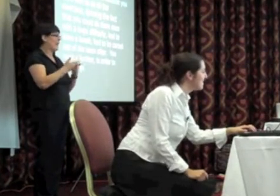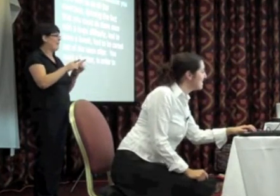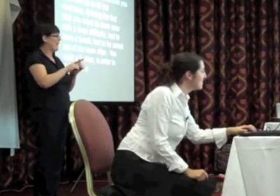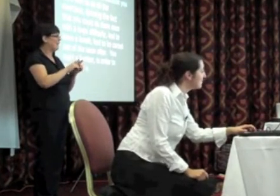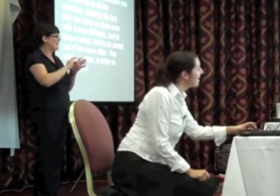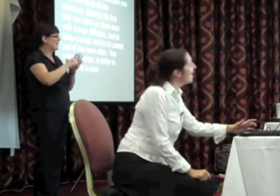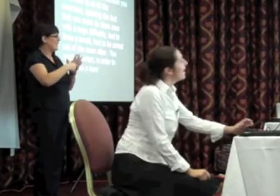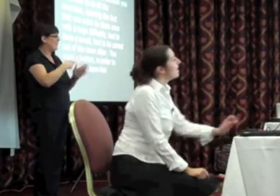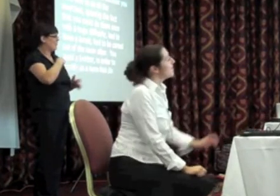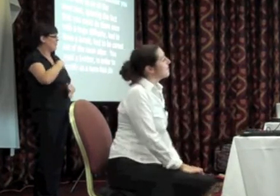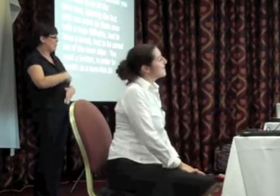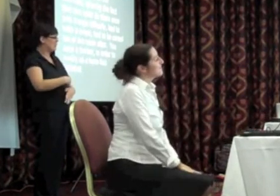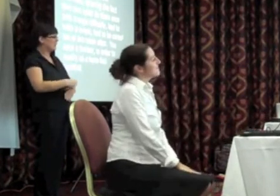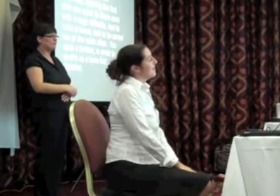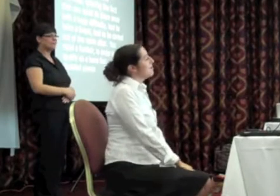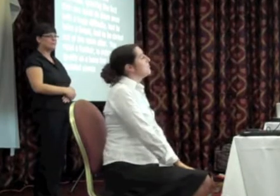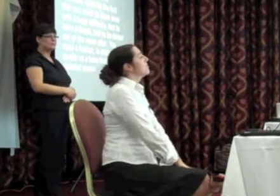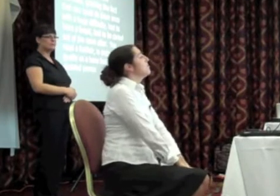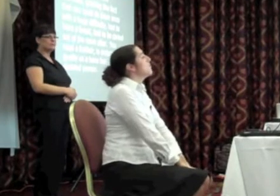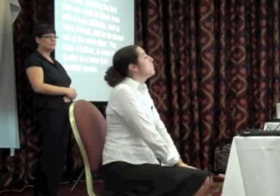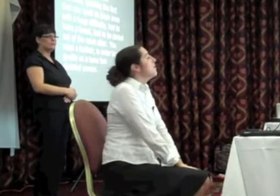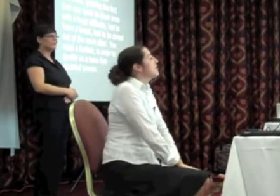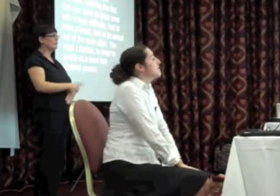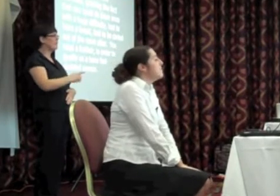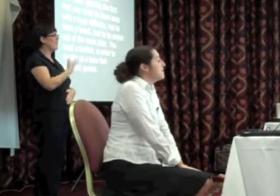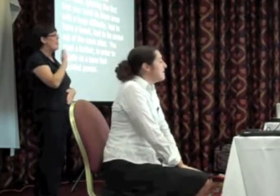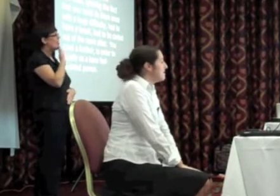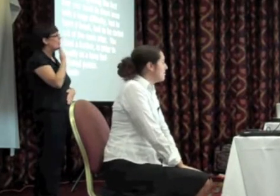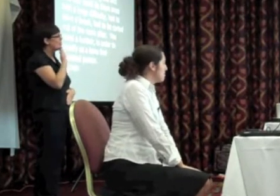Stage 20. Thanks to help from